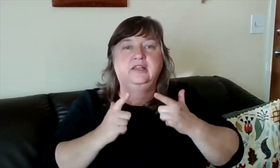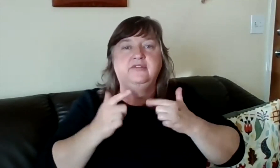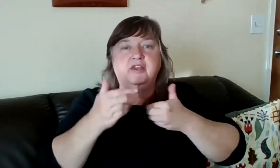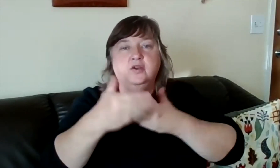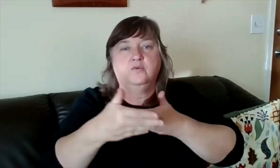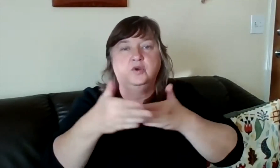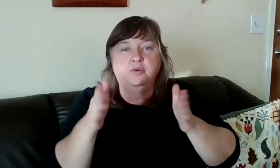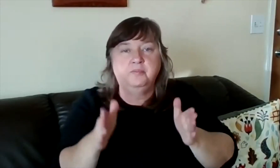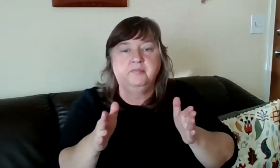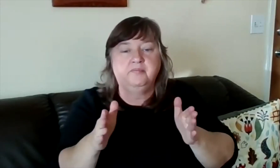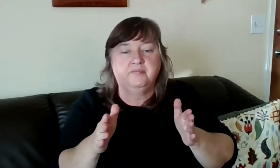living room.